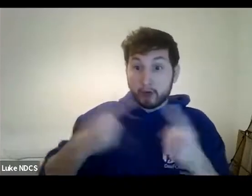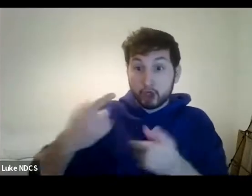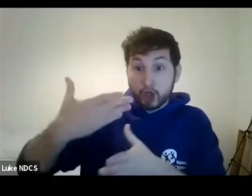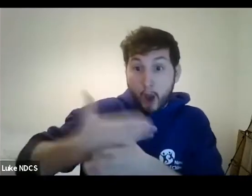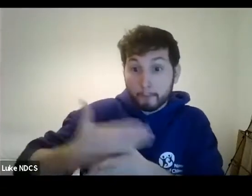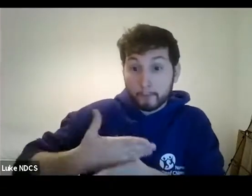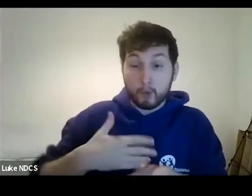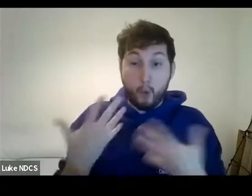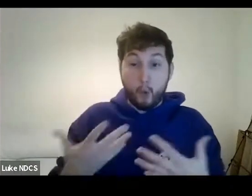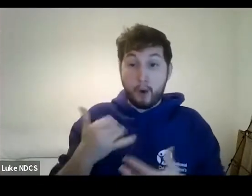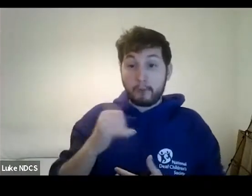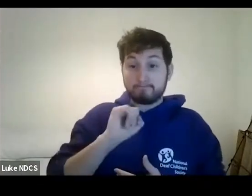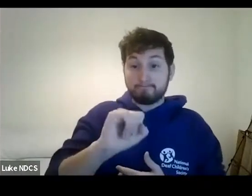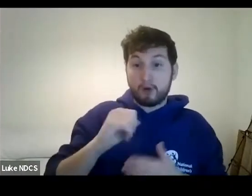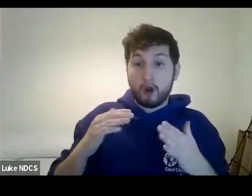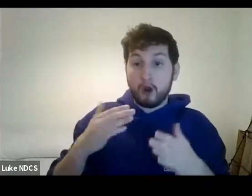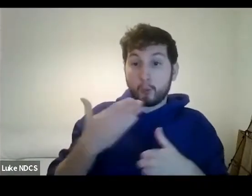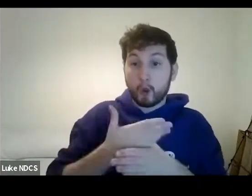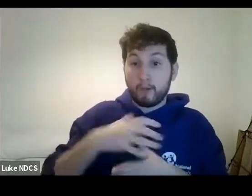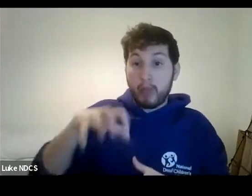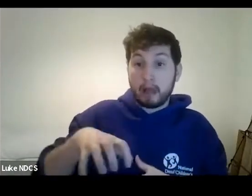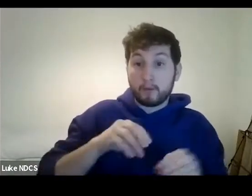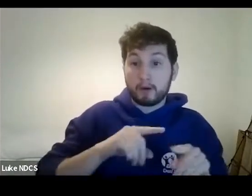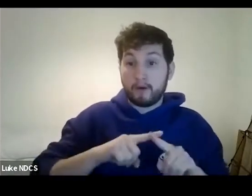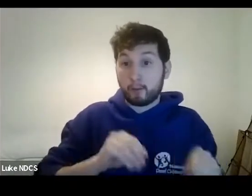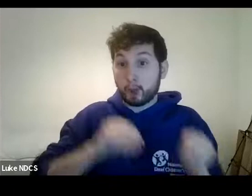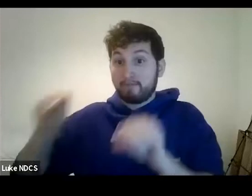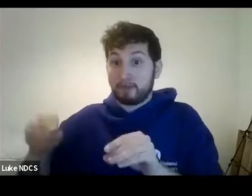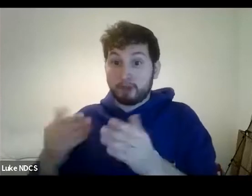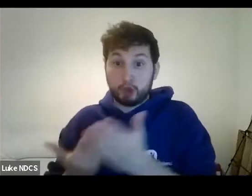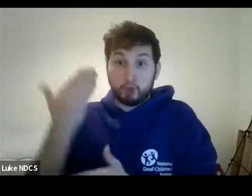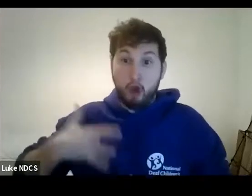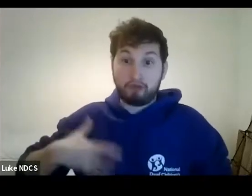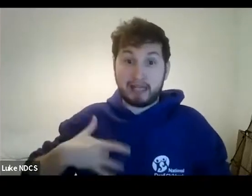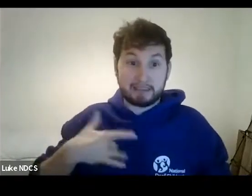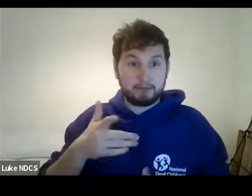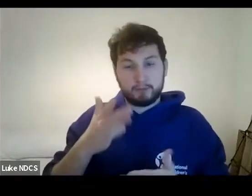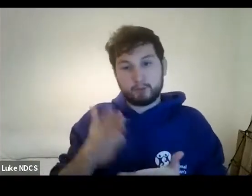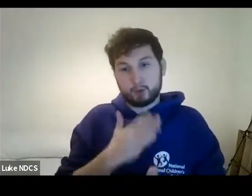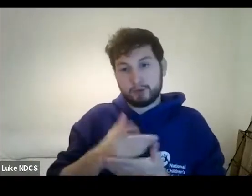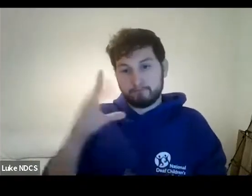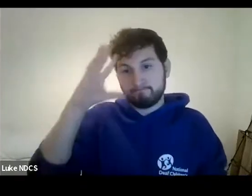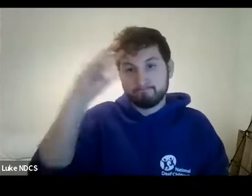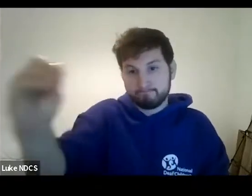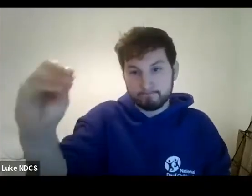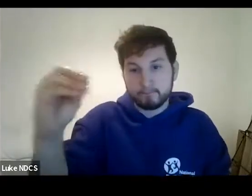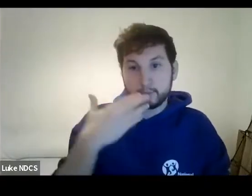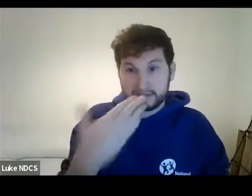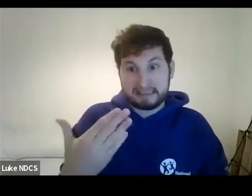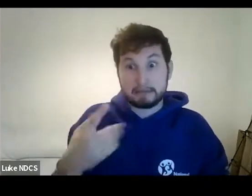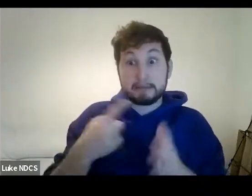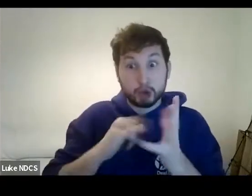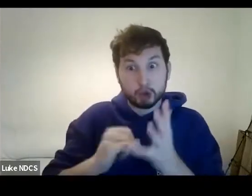your circumstances at your job, then you need to let Access to Work know. So maybe your workplace changes, maybe your role